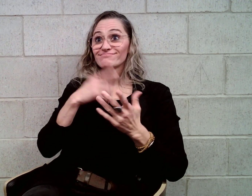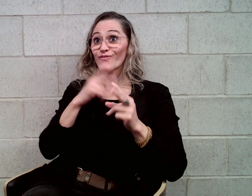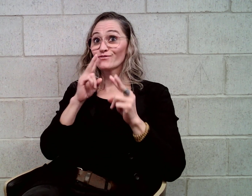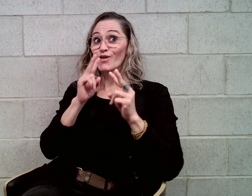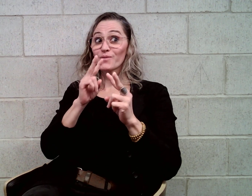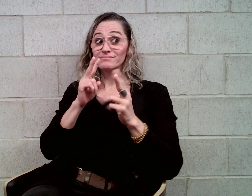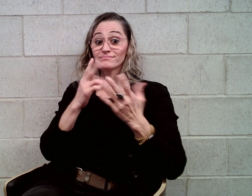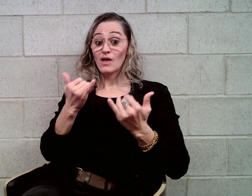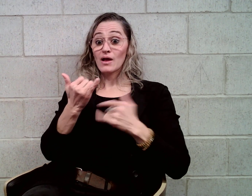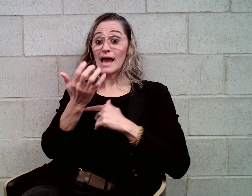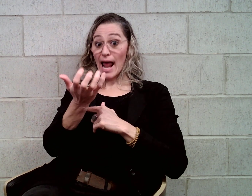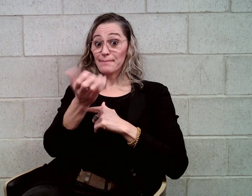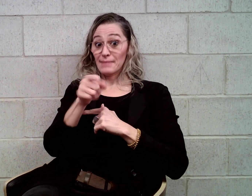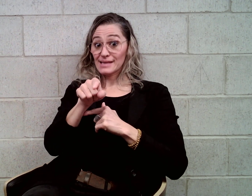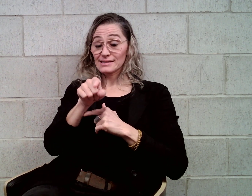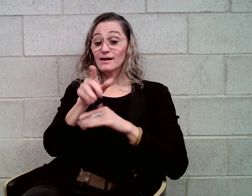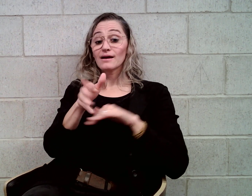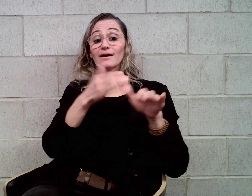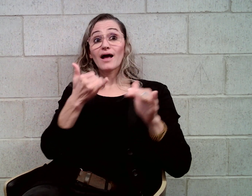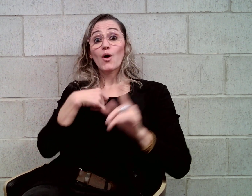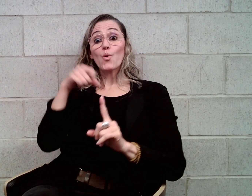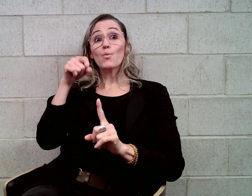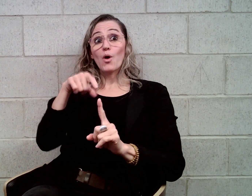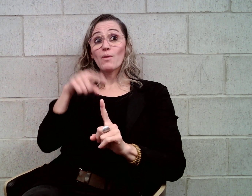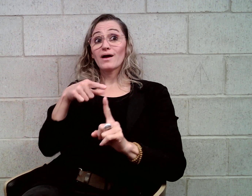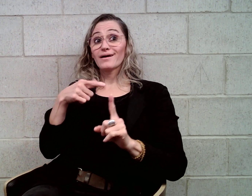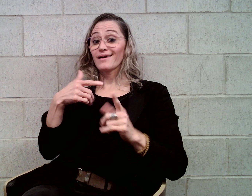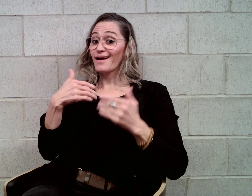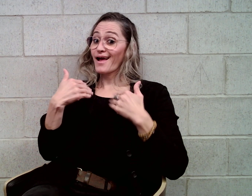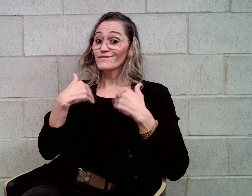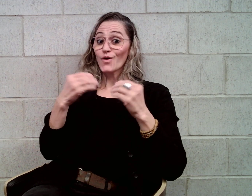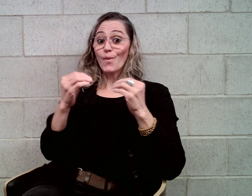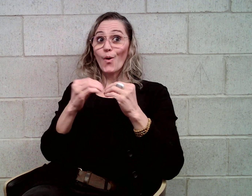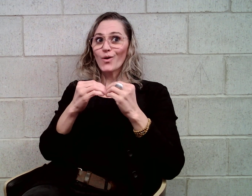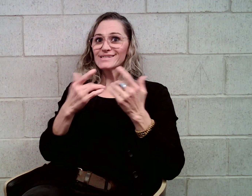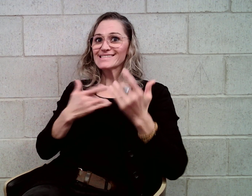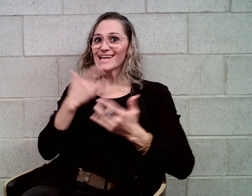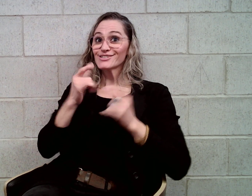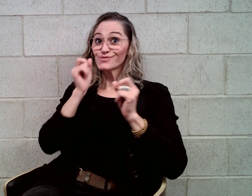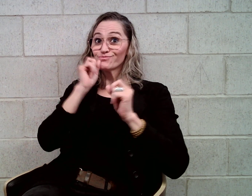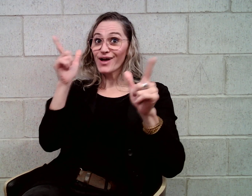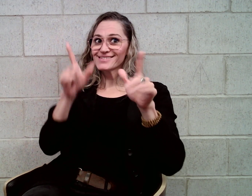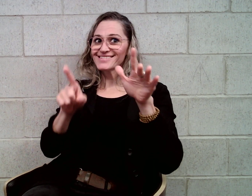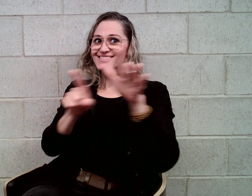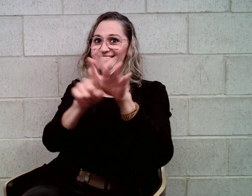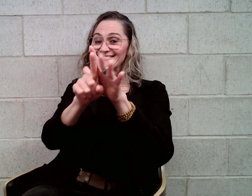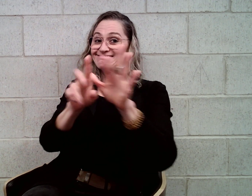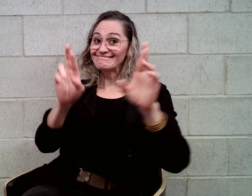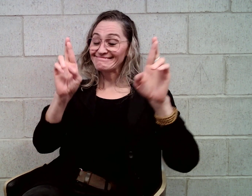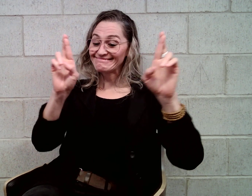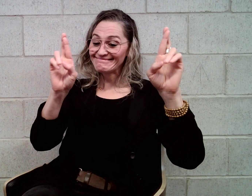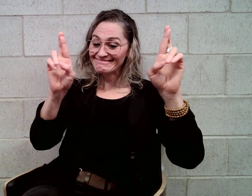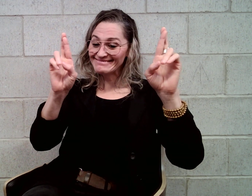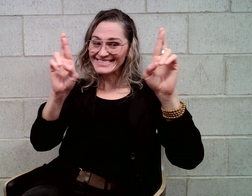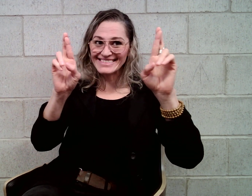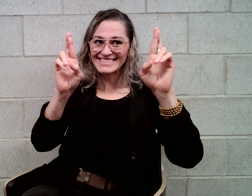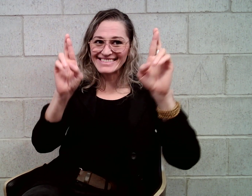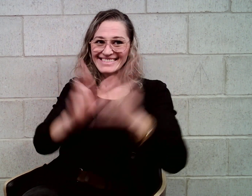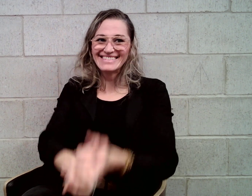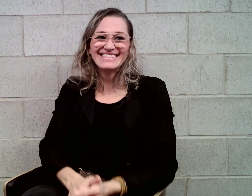been such a joy working with you, and you know, working with you on Prince Hamlet, and I think that 1S1 has more